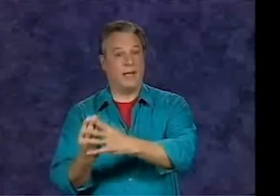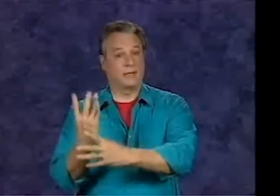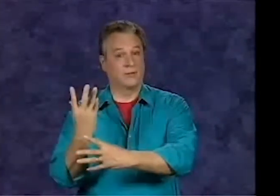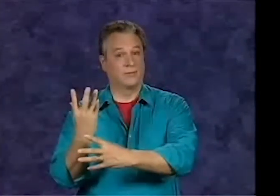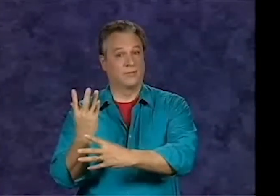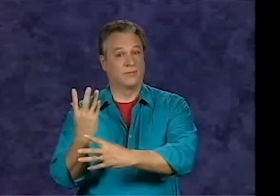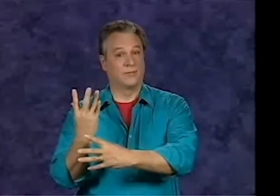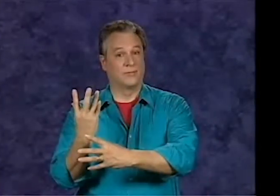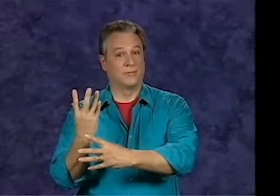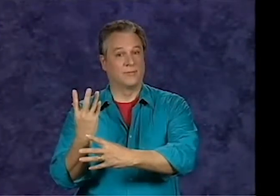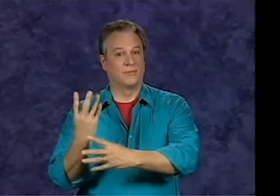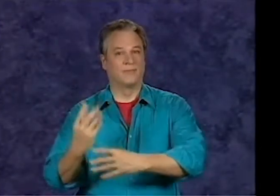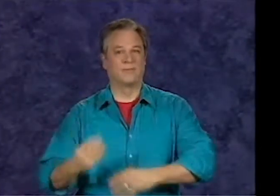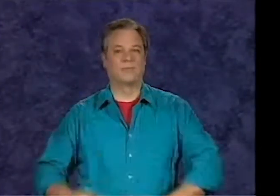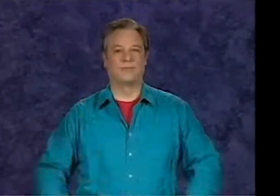plant.